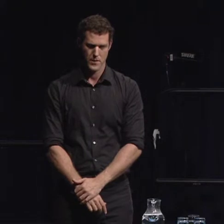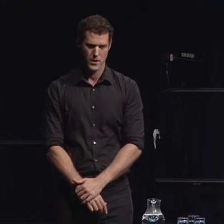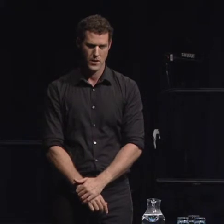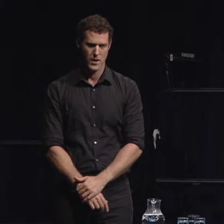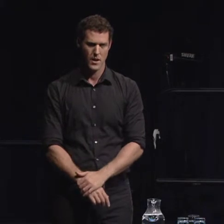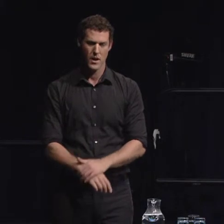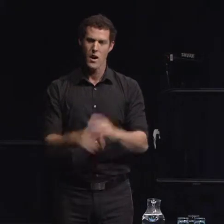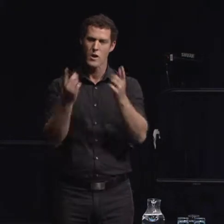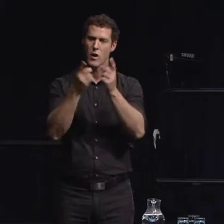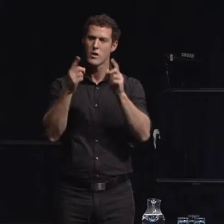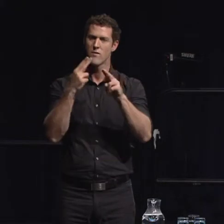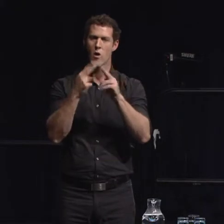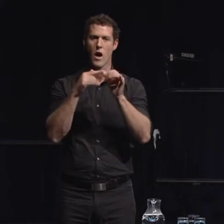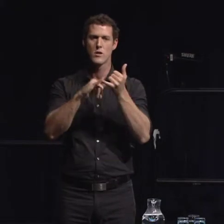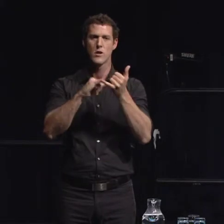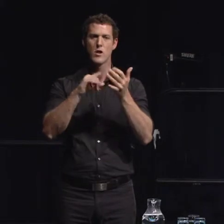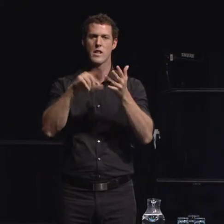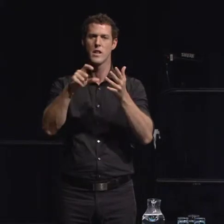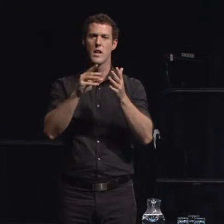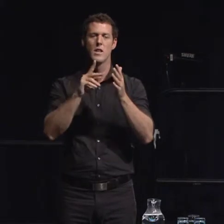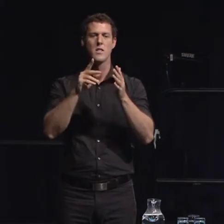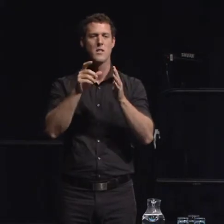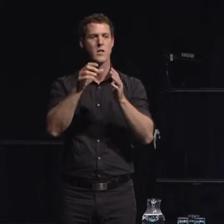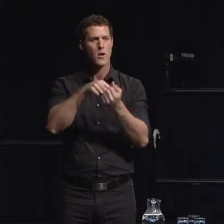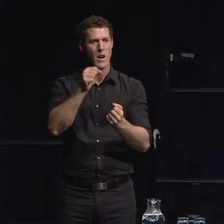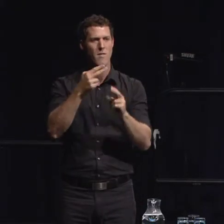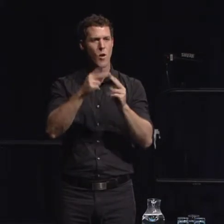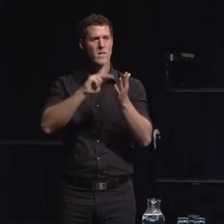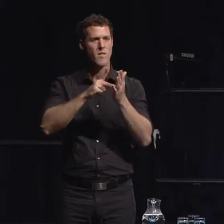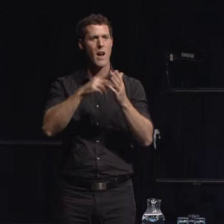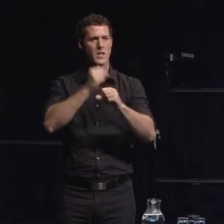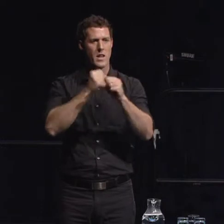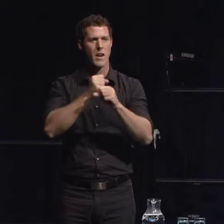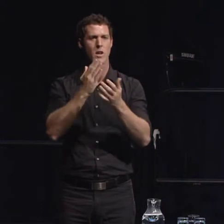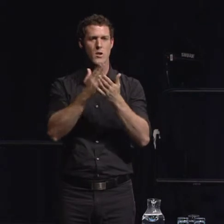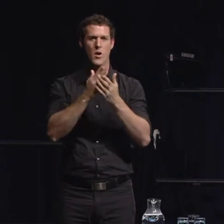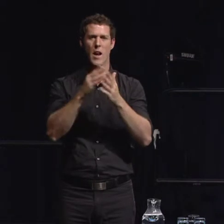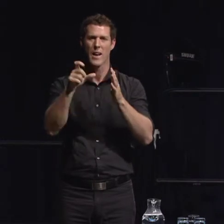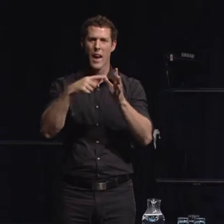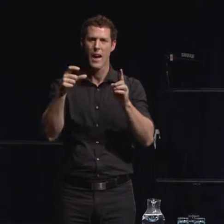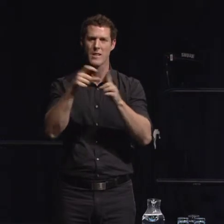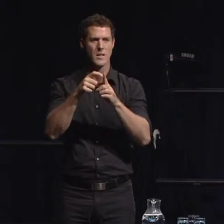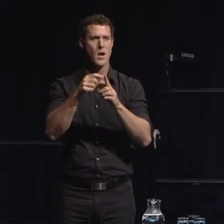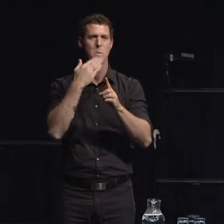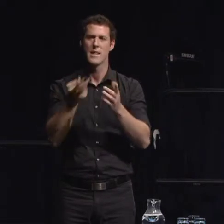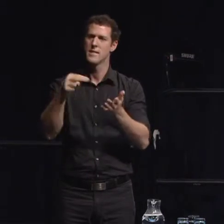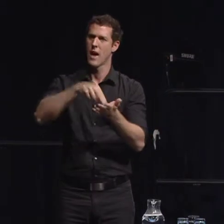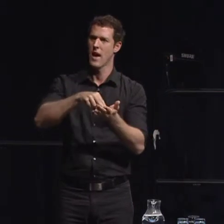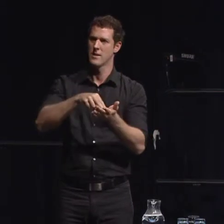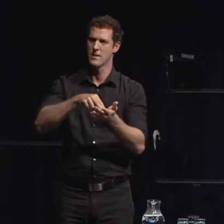With graduates for the Associate Degree in Civil Engineering and the Diploma of CAD, Computer-Aided Drafting, please